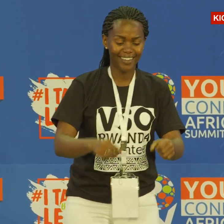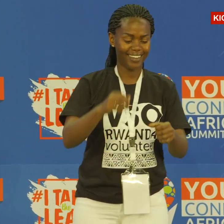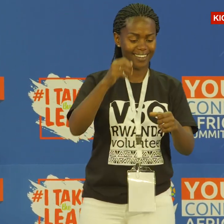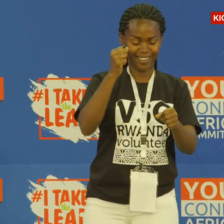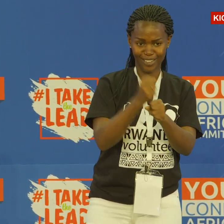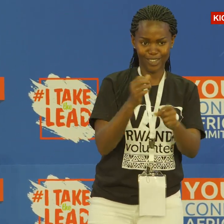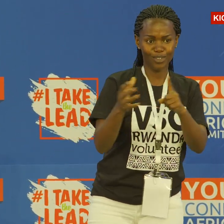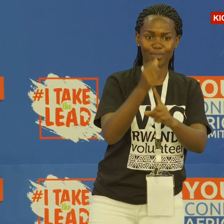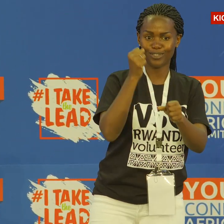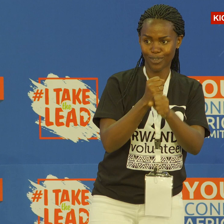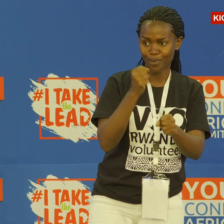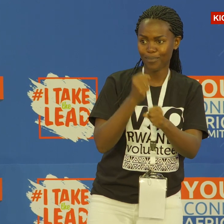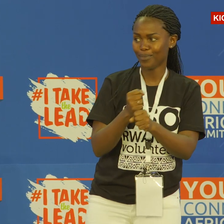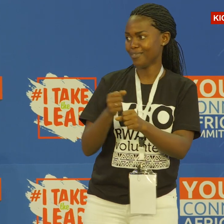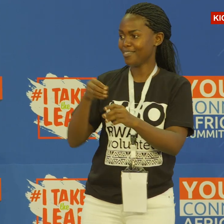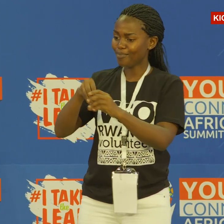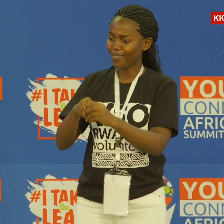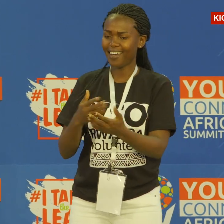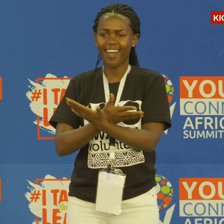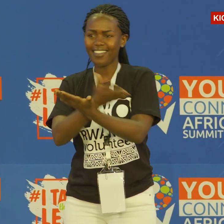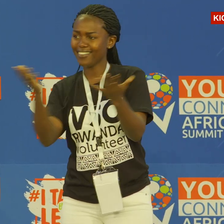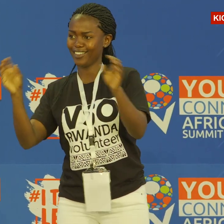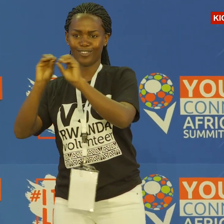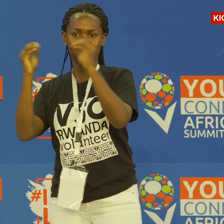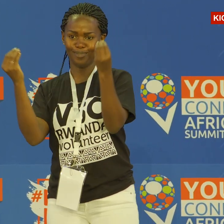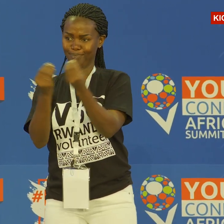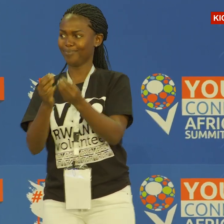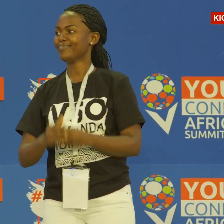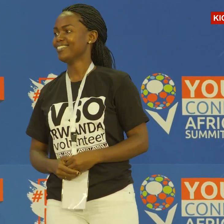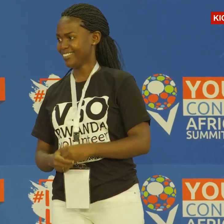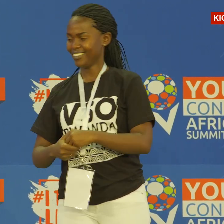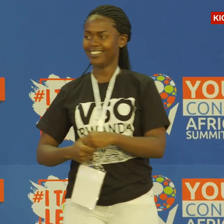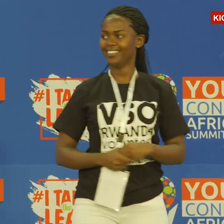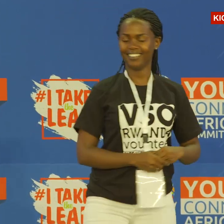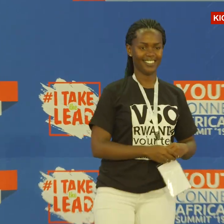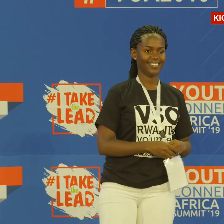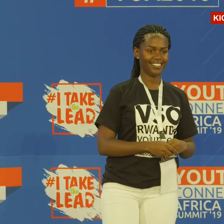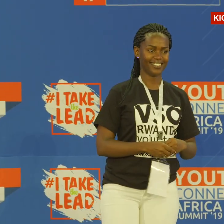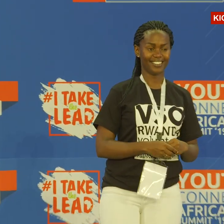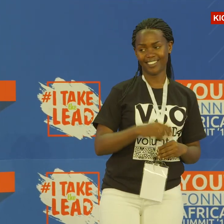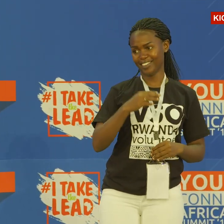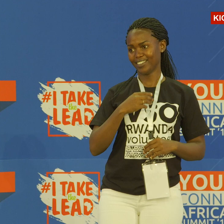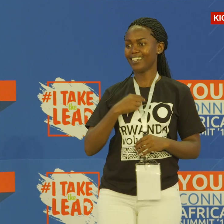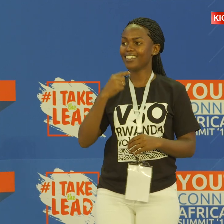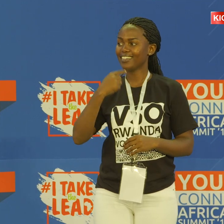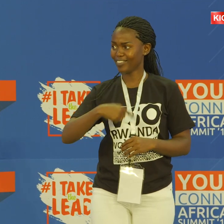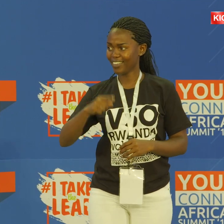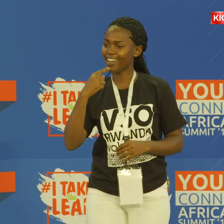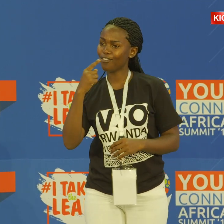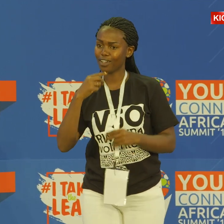So it means that even though I'm a deaf, I can work. Through volunteering, I got experience.